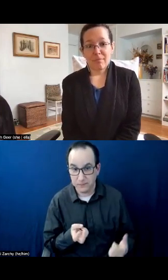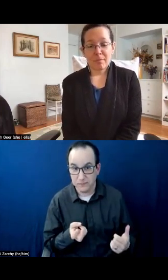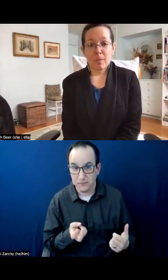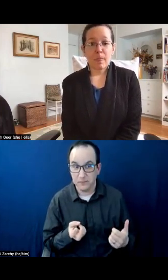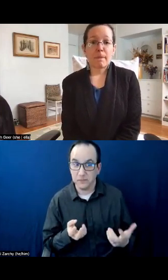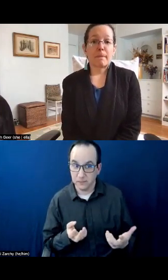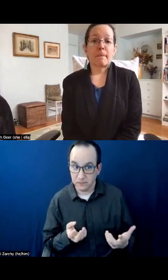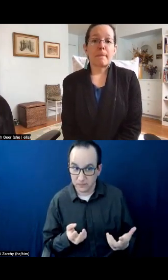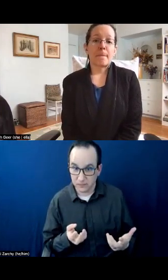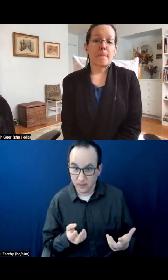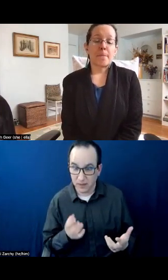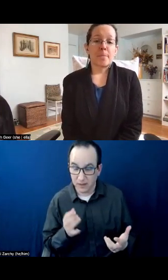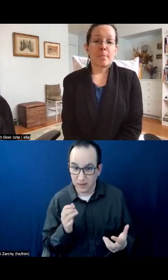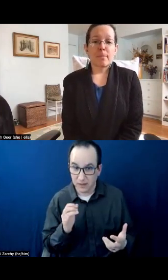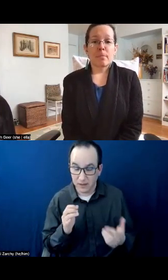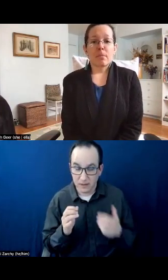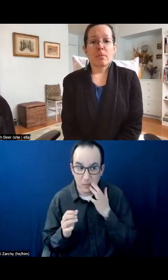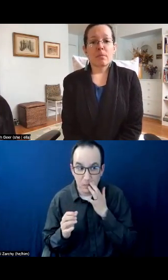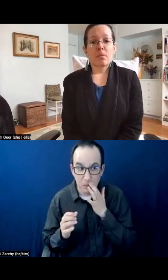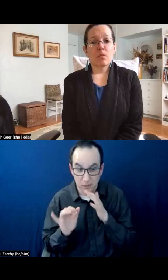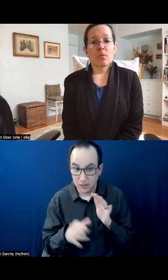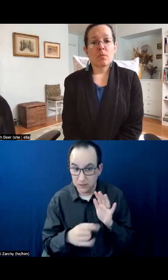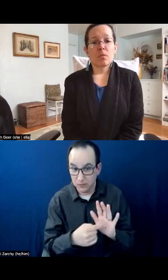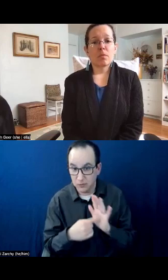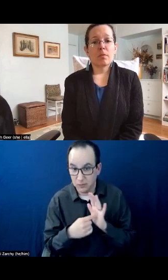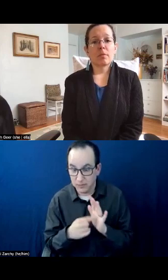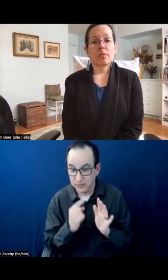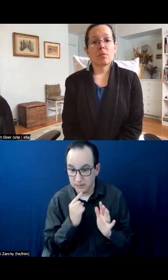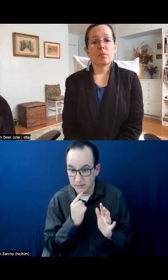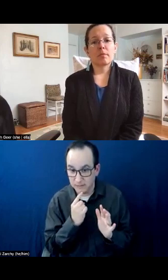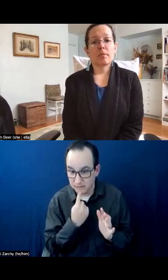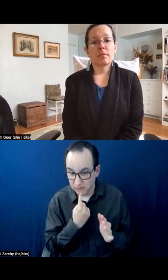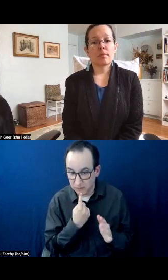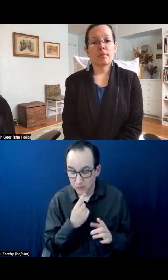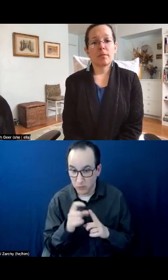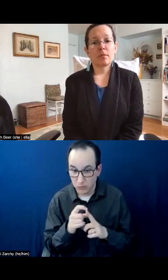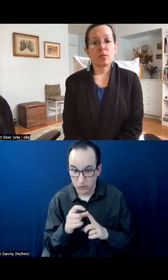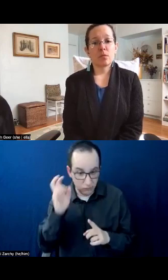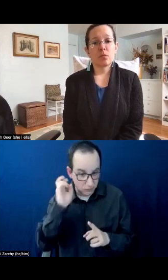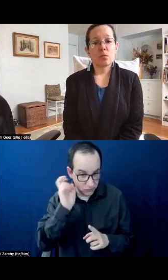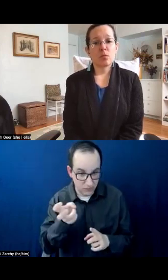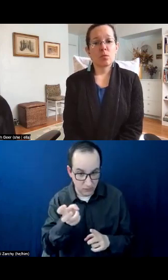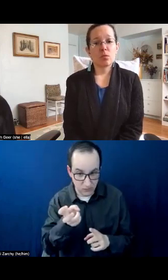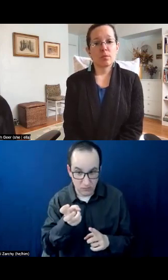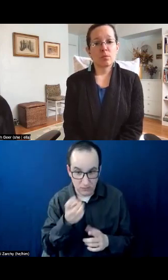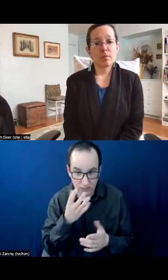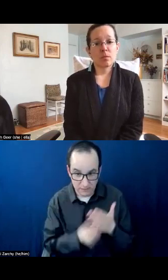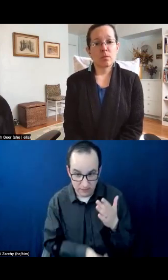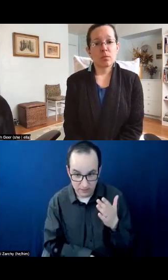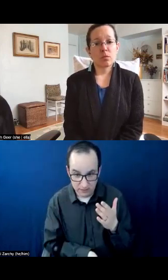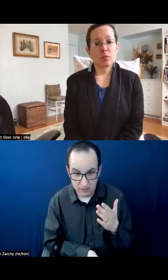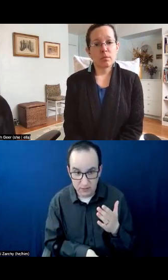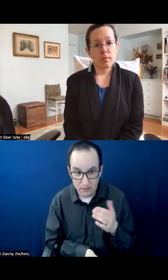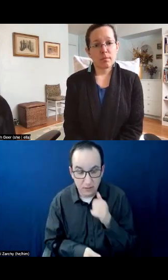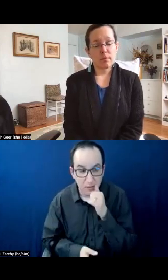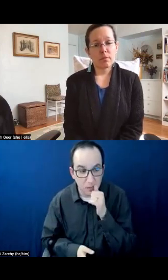And I was in shock. Yeah. It showed me